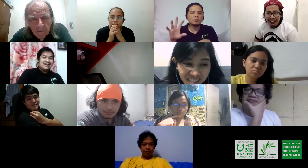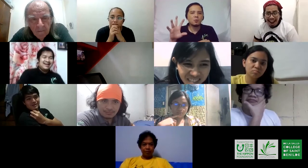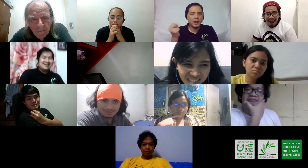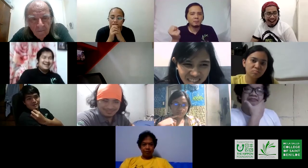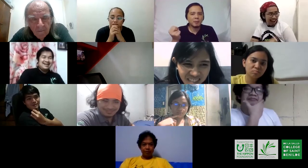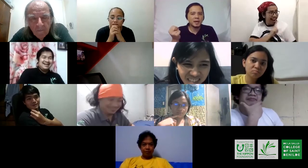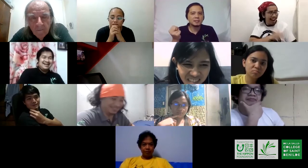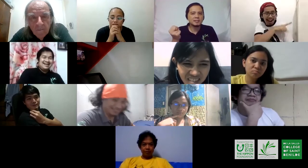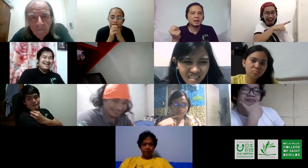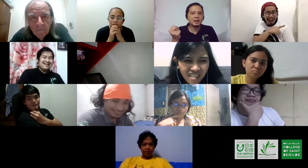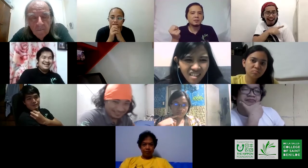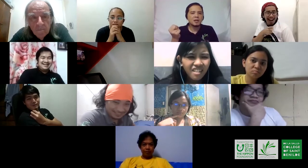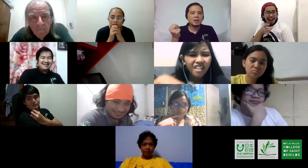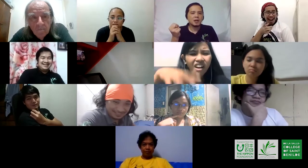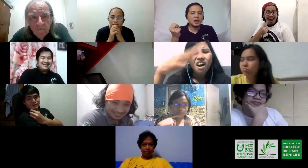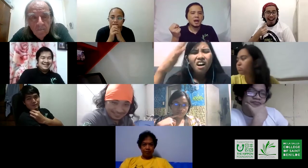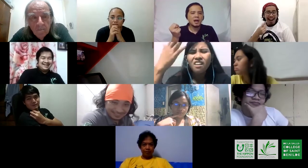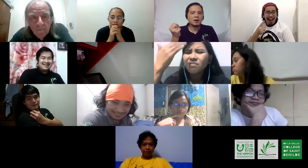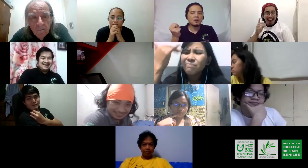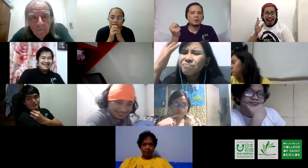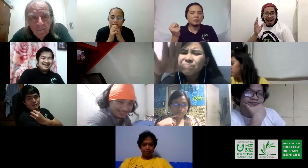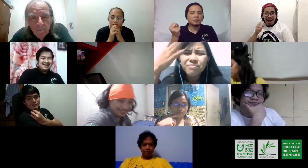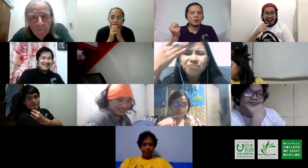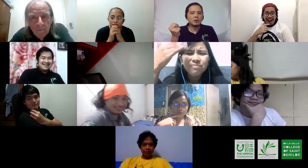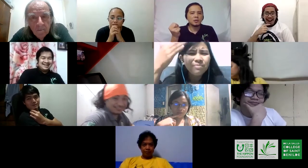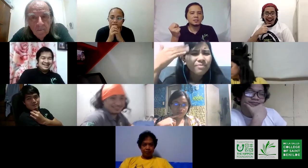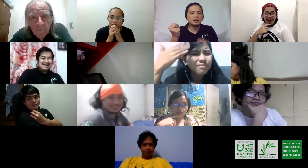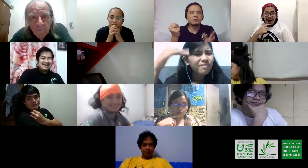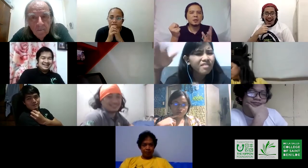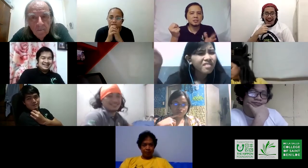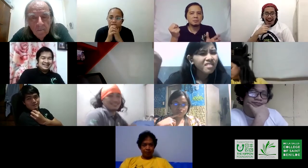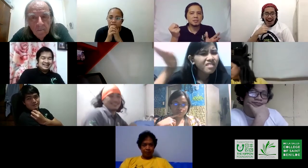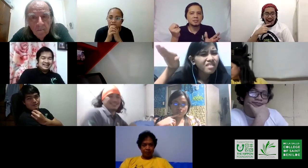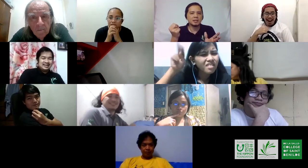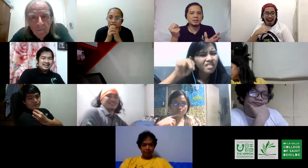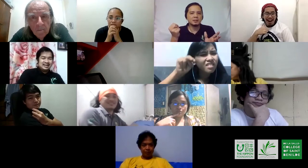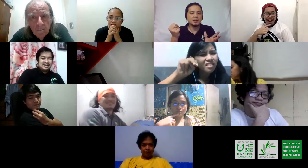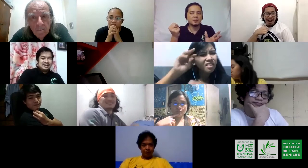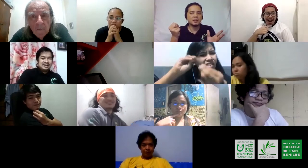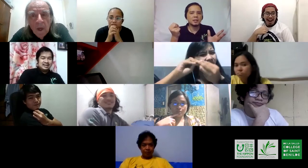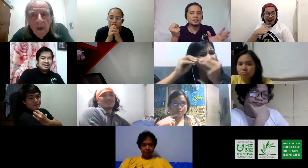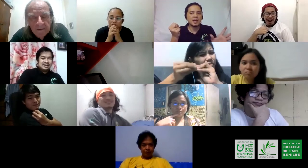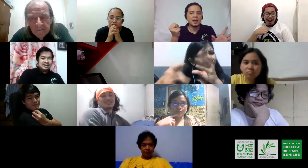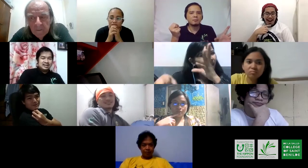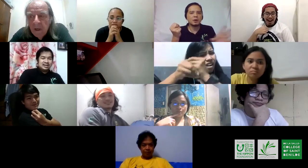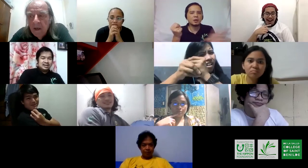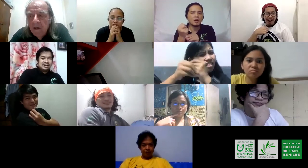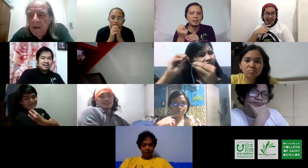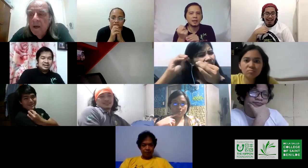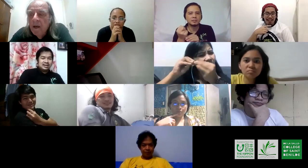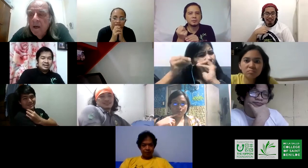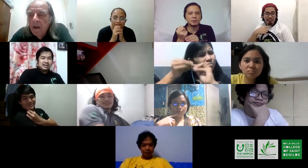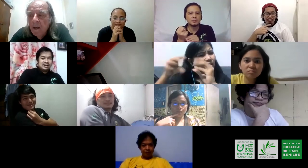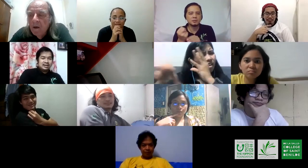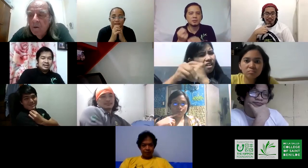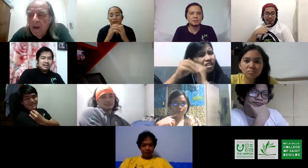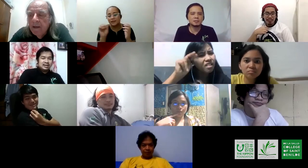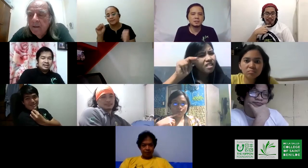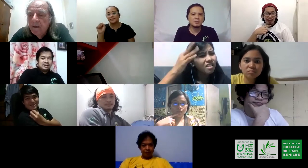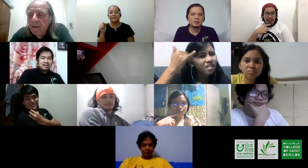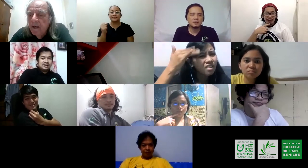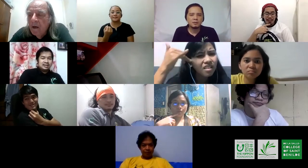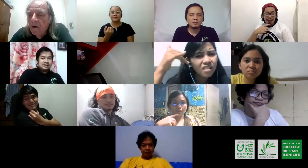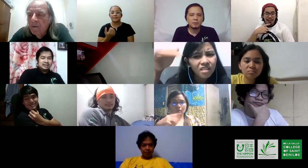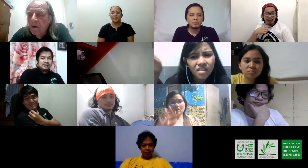example, when by itself, uh, there was information missing, like we needed to Yeah, add more yeah, context to it. So that's,